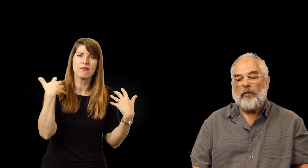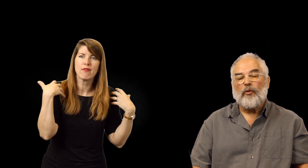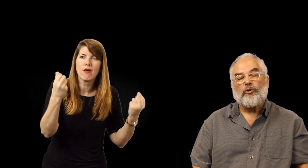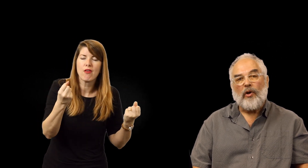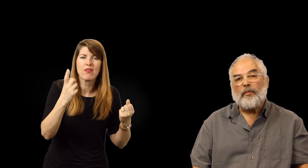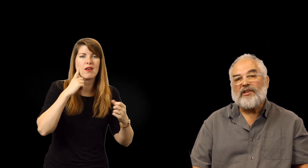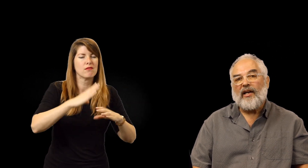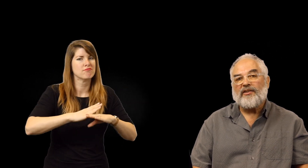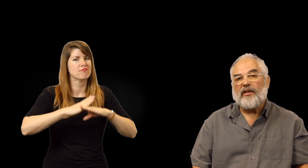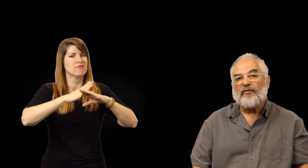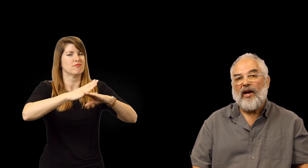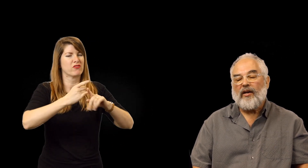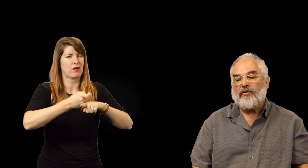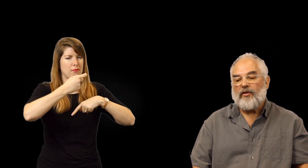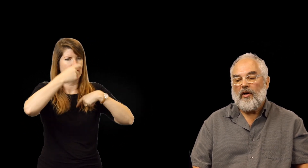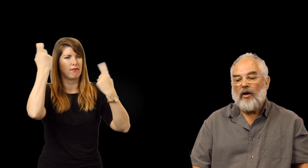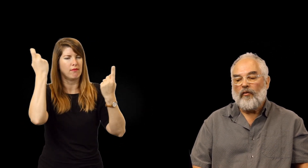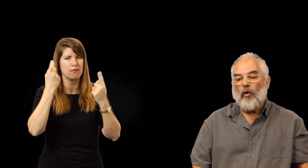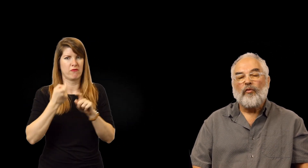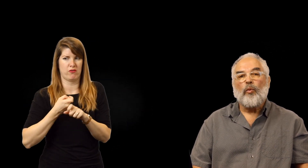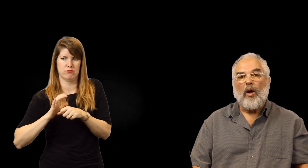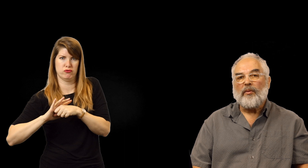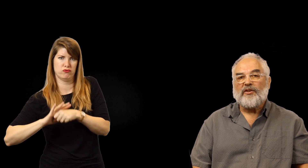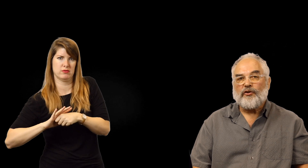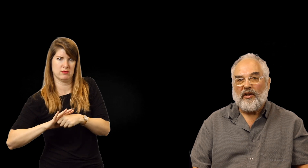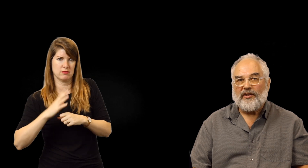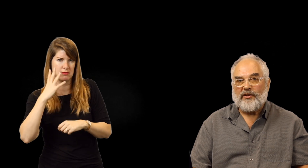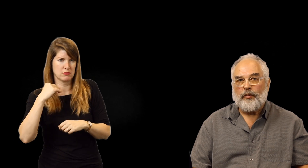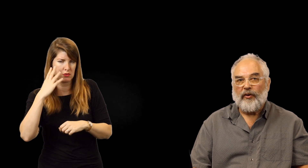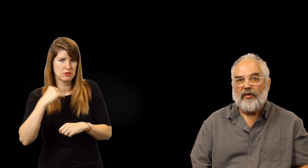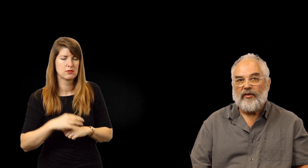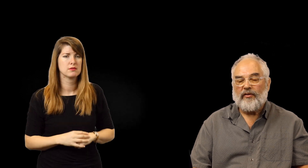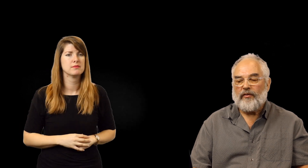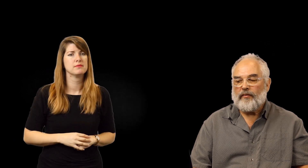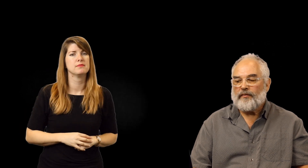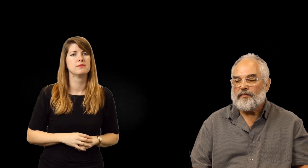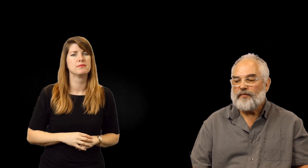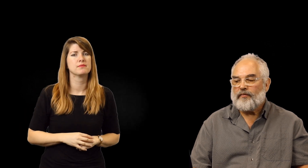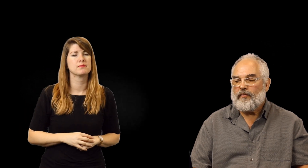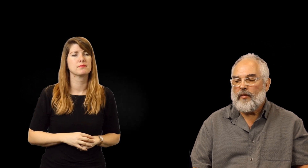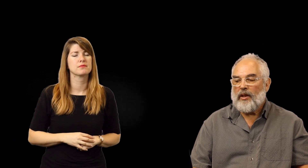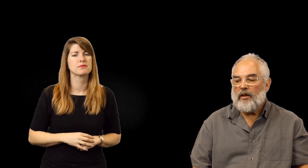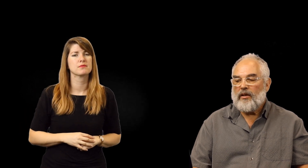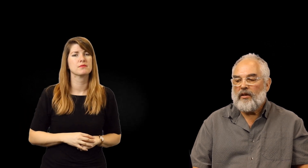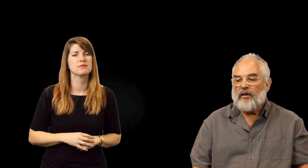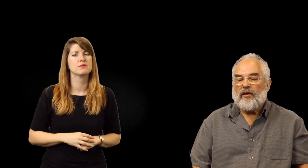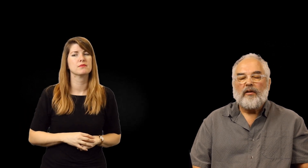from traumatizing effects of overwhelming stress experiences.